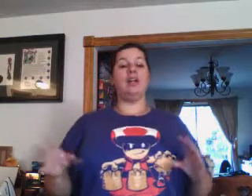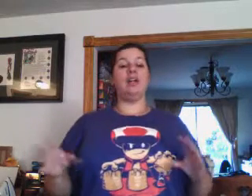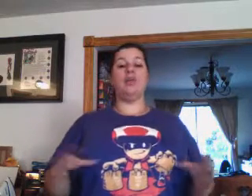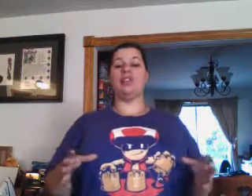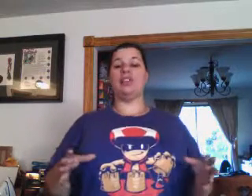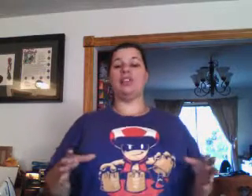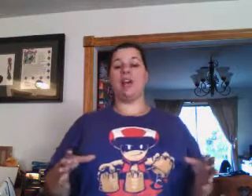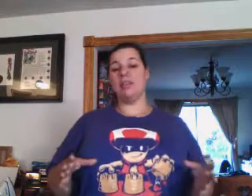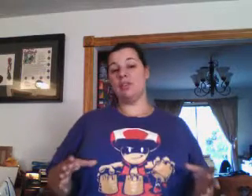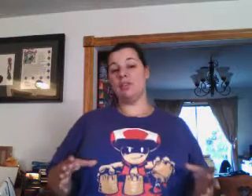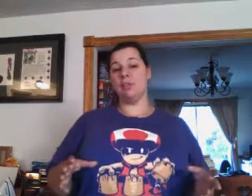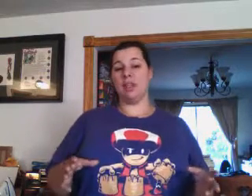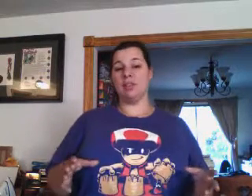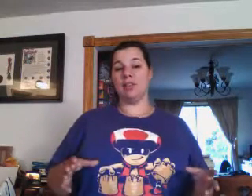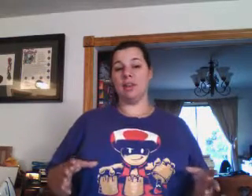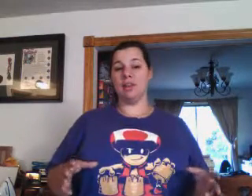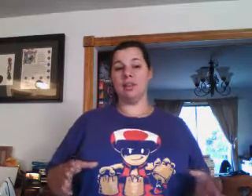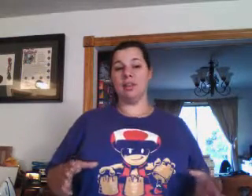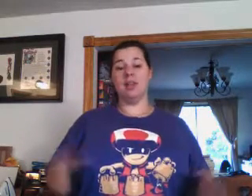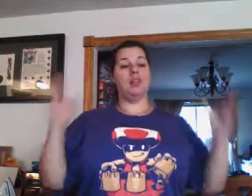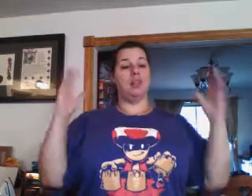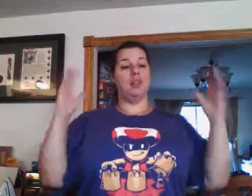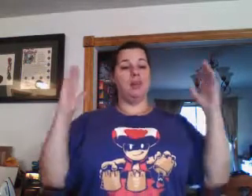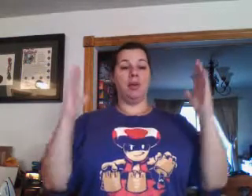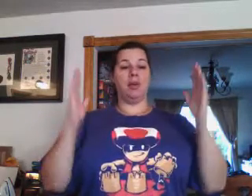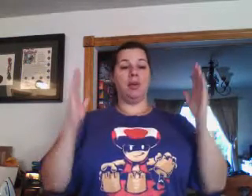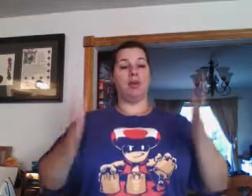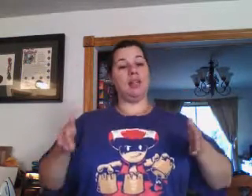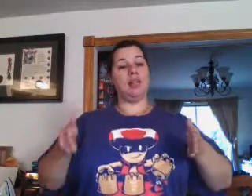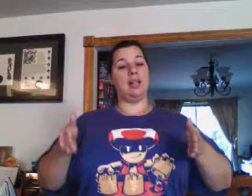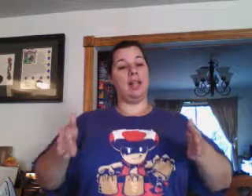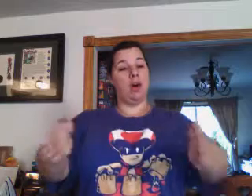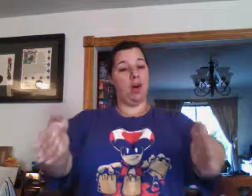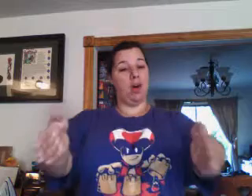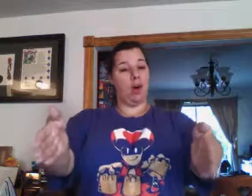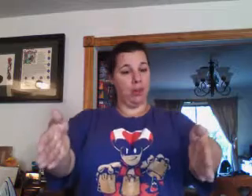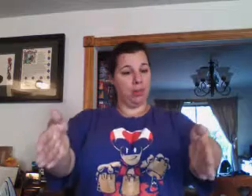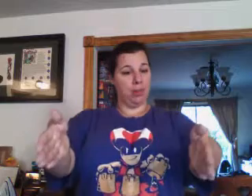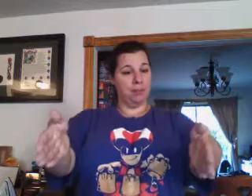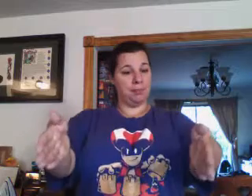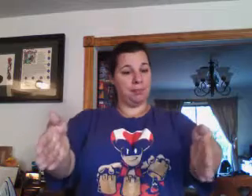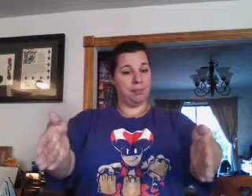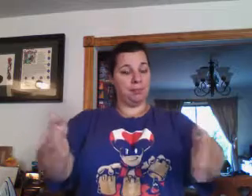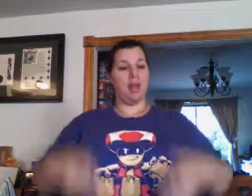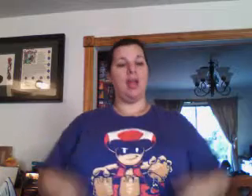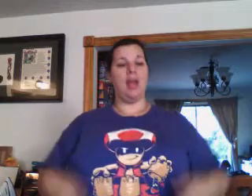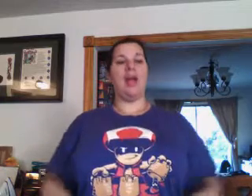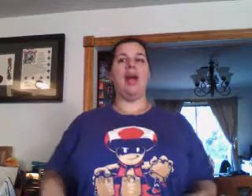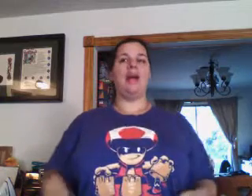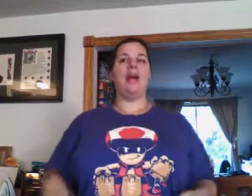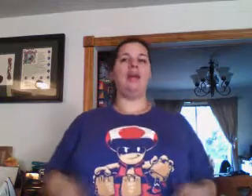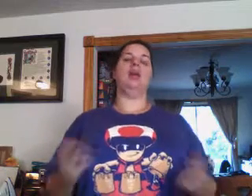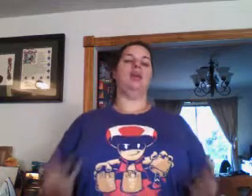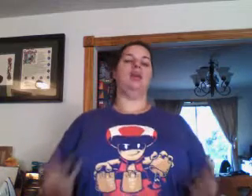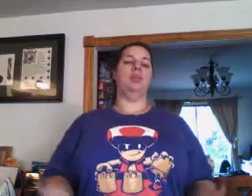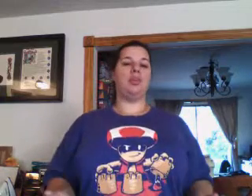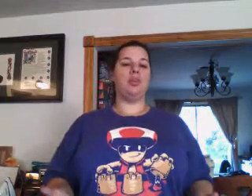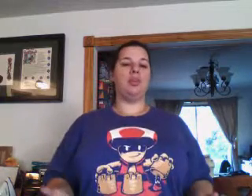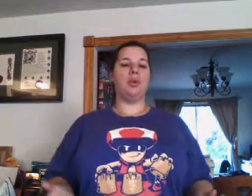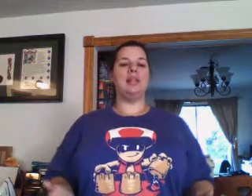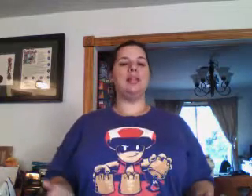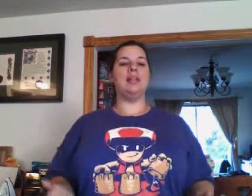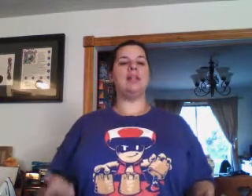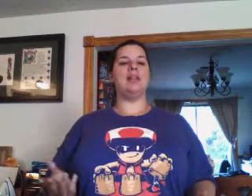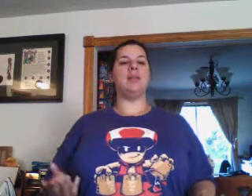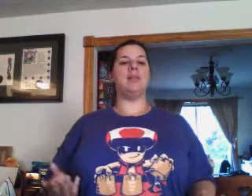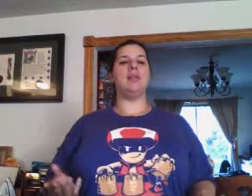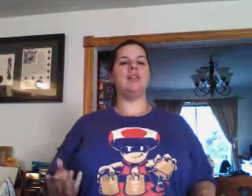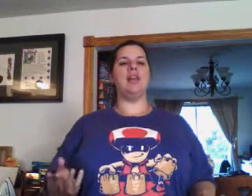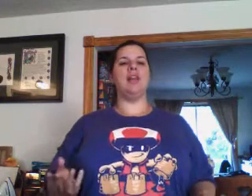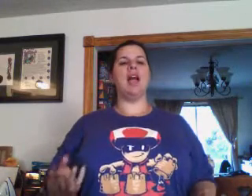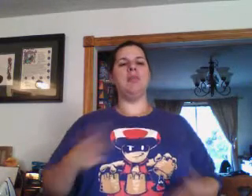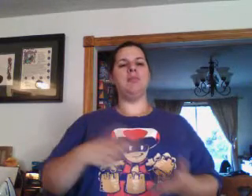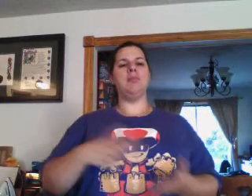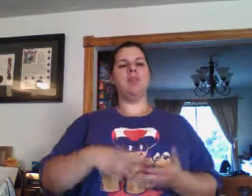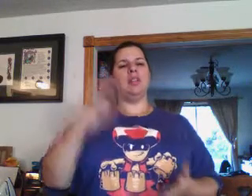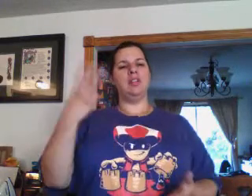you which side of something it's on. So maybe you're going down a hall and you want to know which door it is, and I'm going to say it's